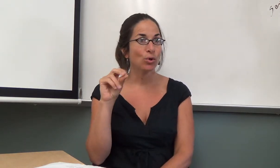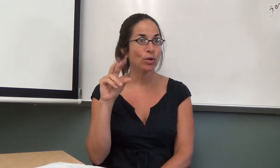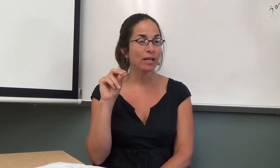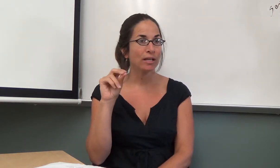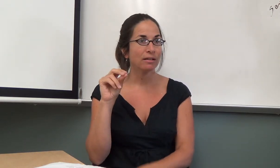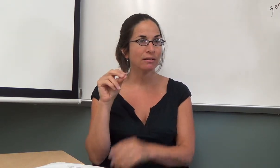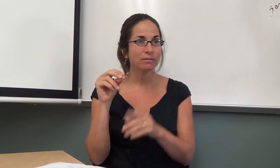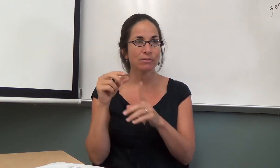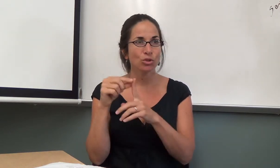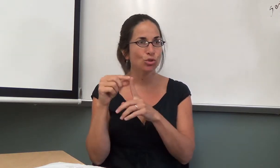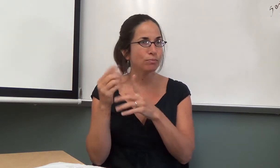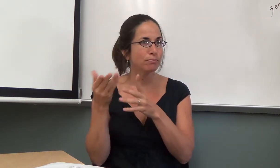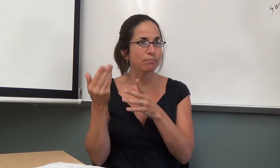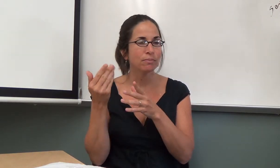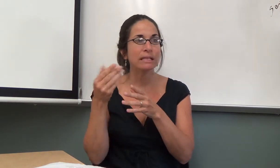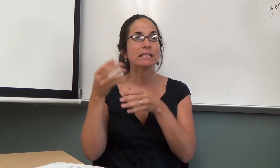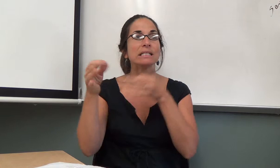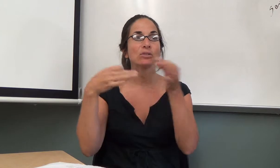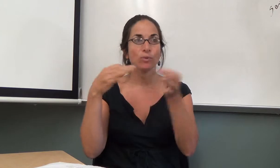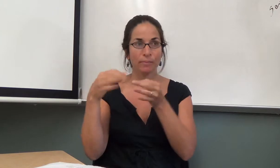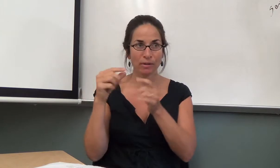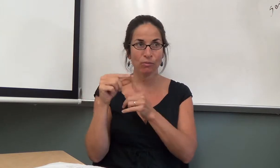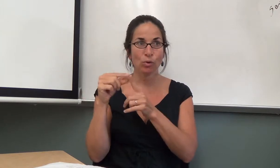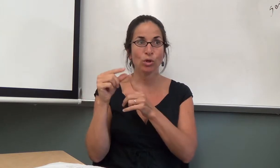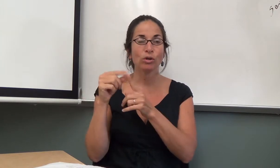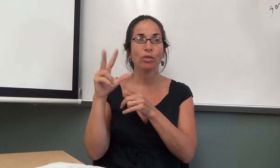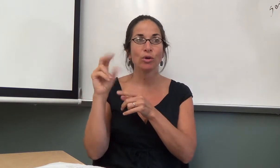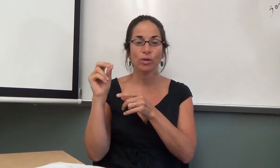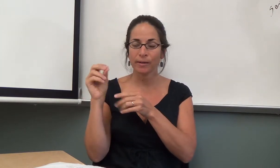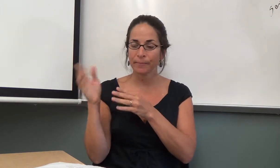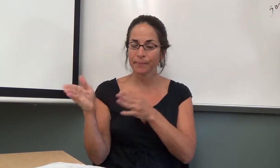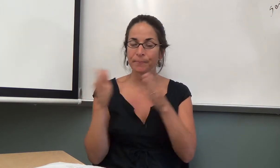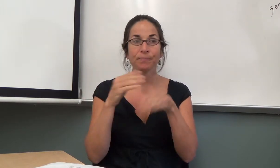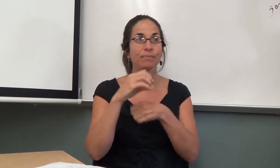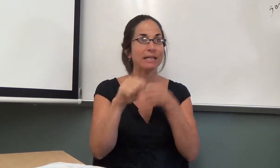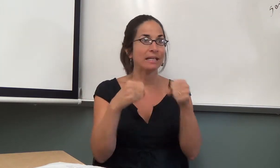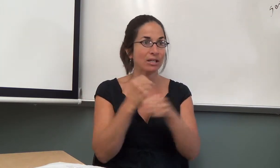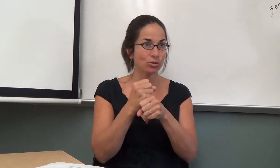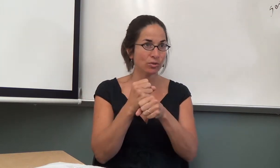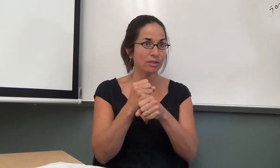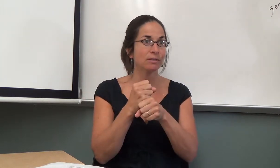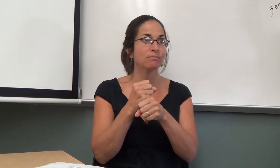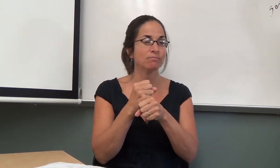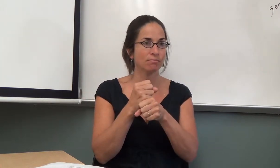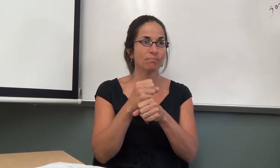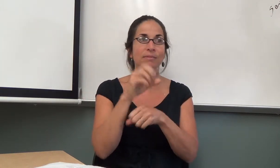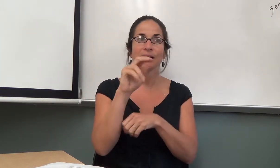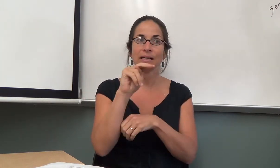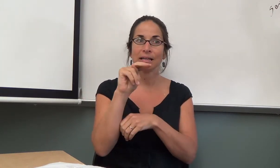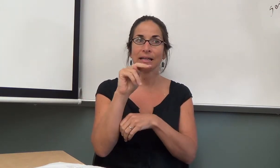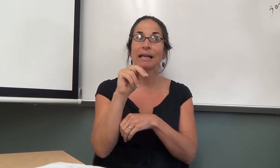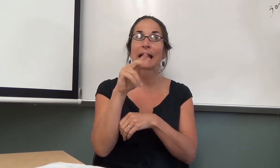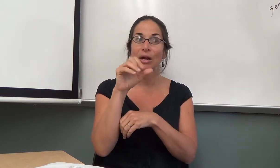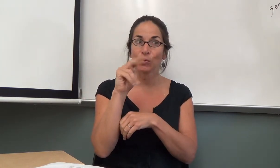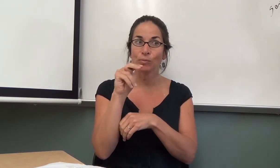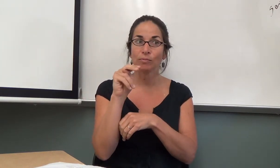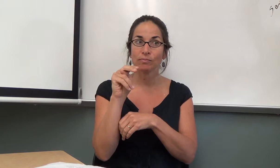a descriptive. There we go. And what about years? It's the noun. Good. And in. Have we studied that